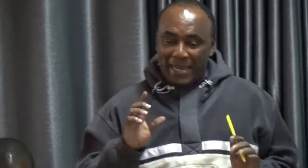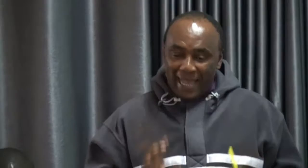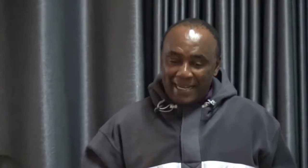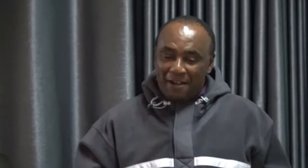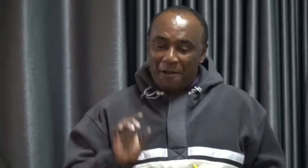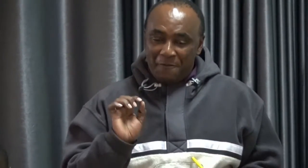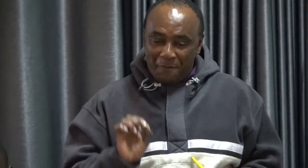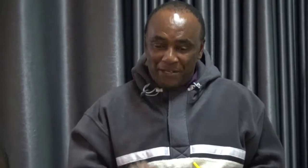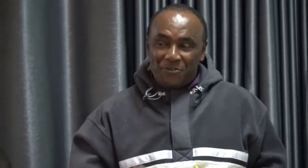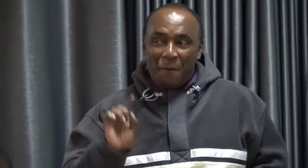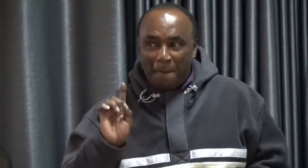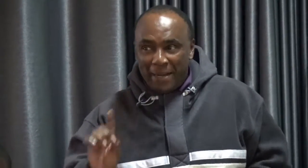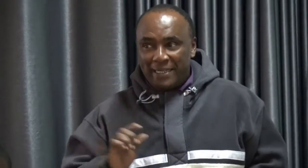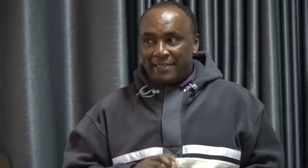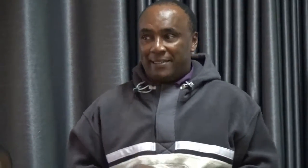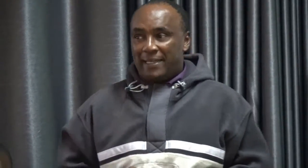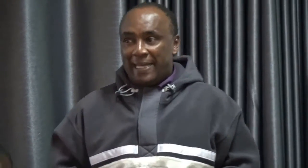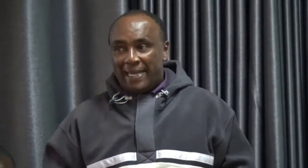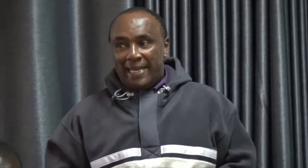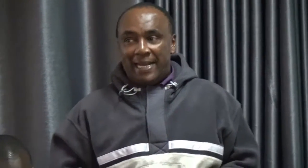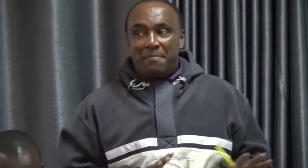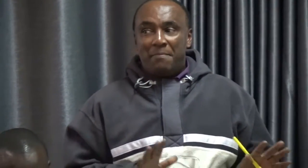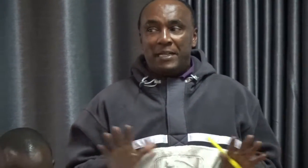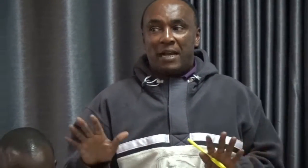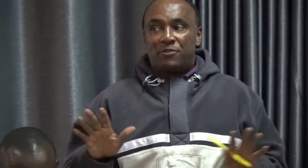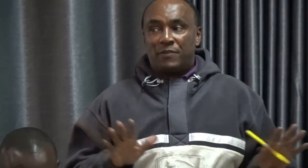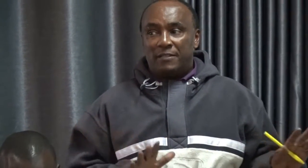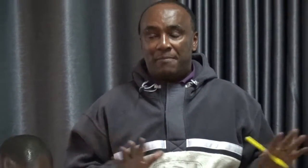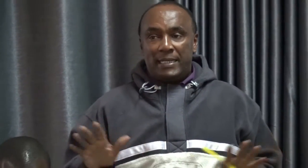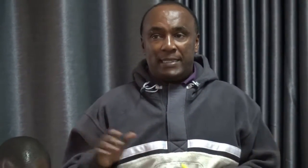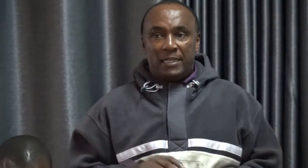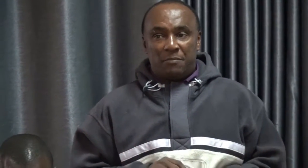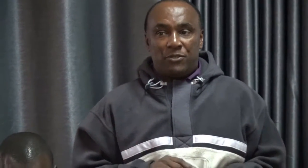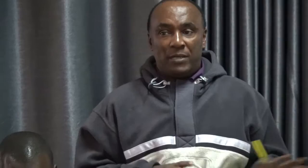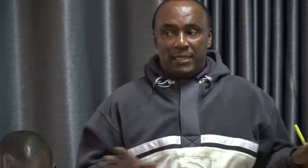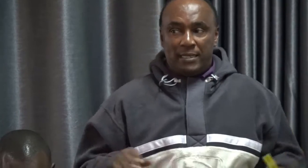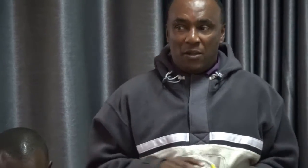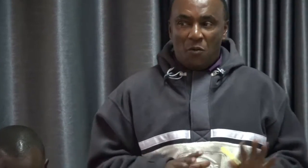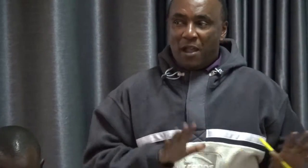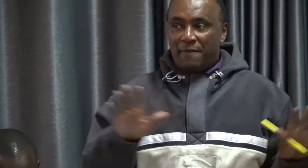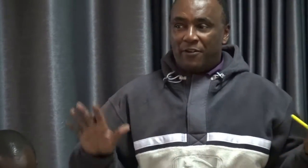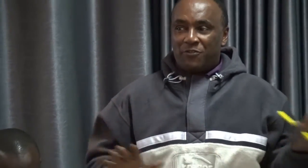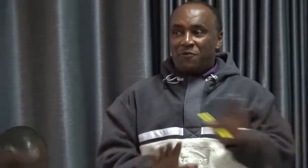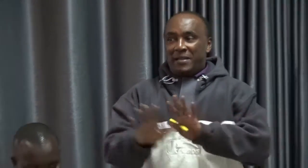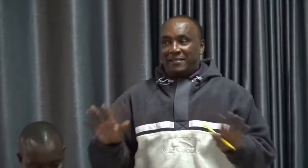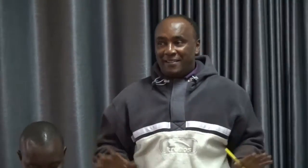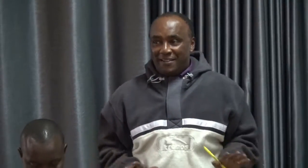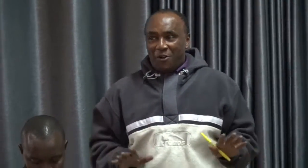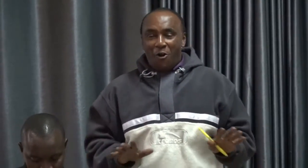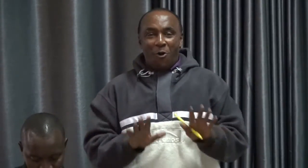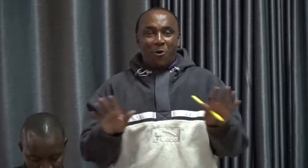Where we get our information matters. Remember, in terms of disabilities and special needs, we have a lot of